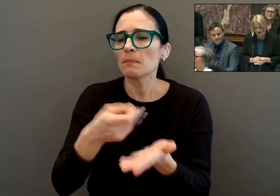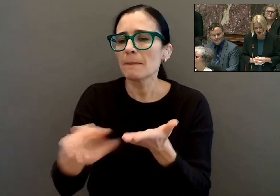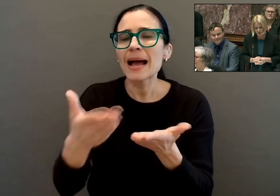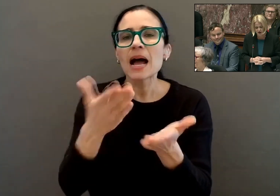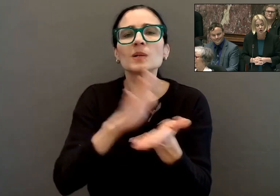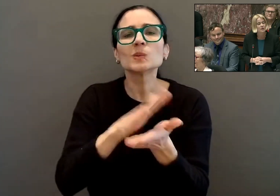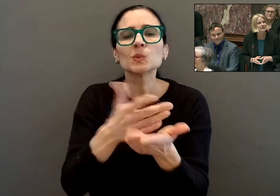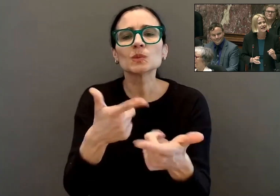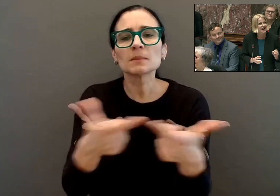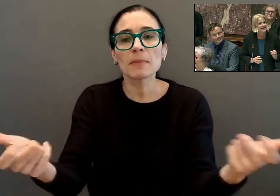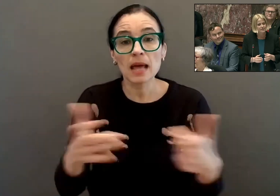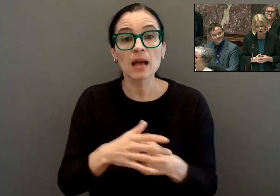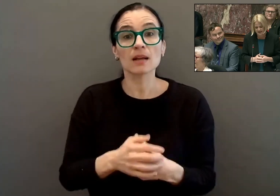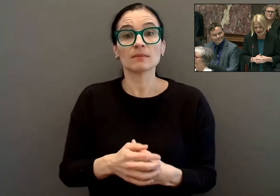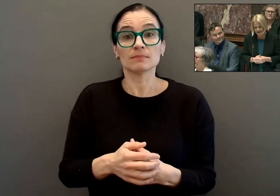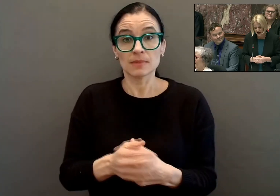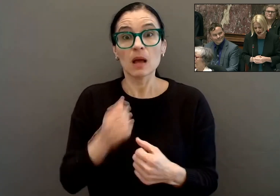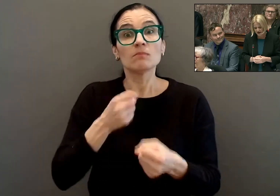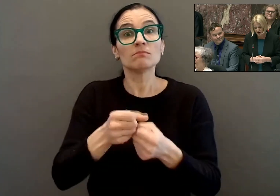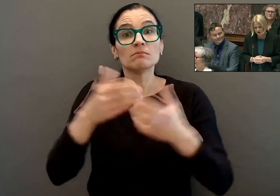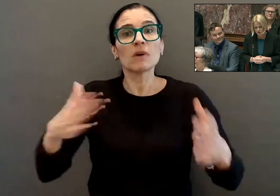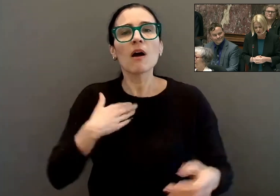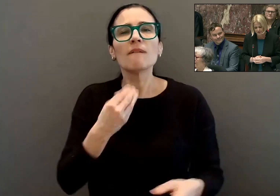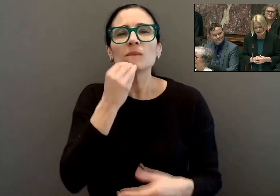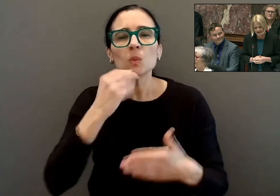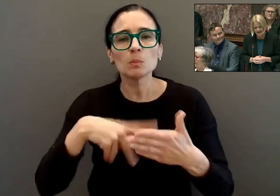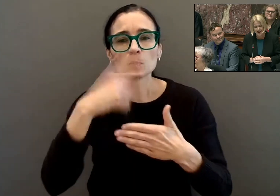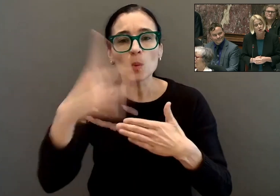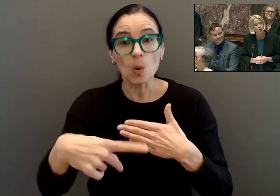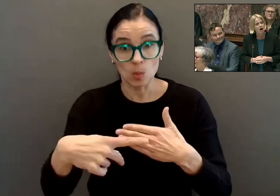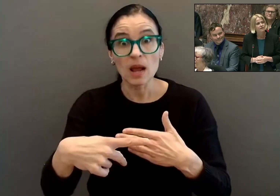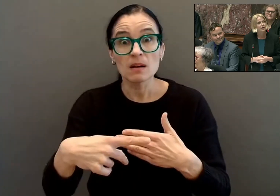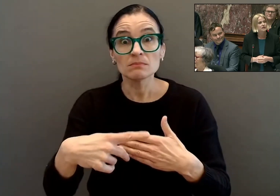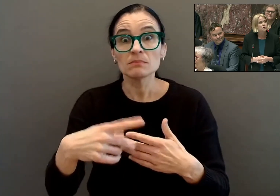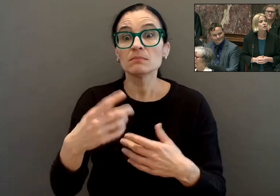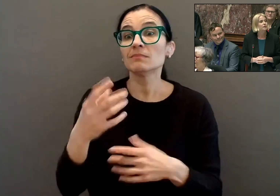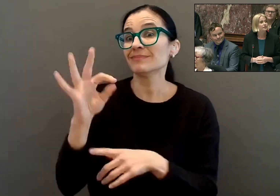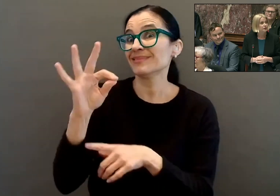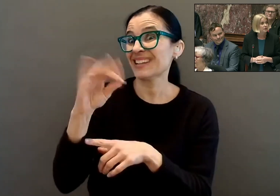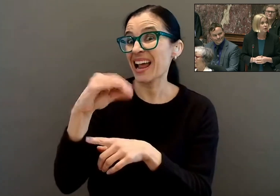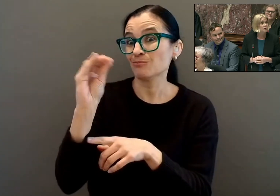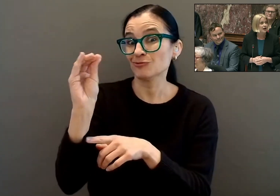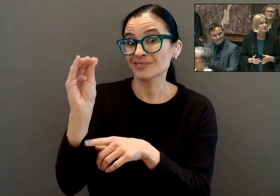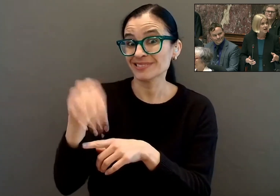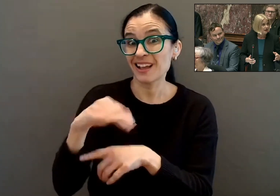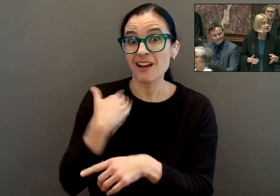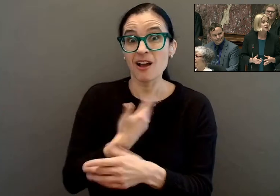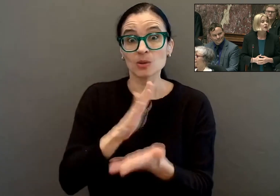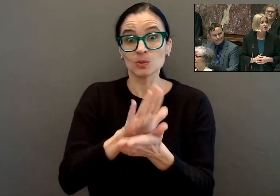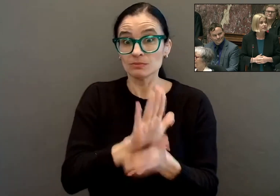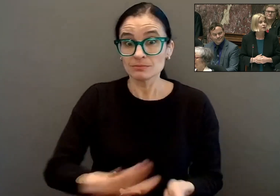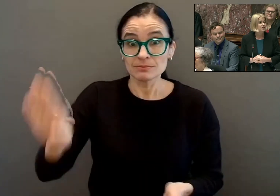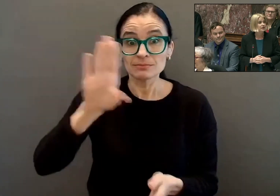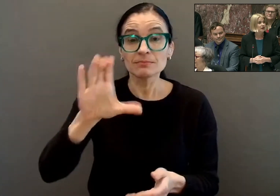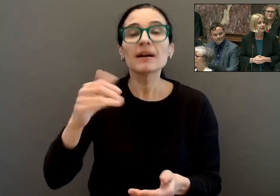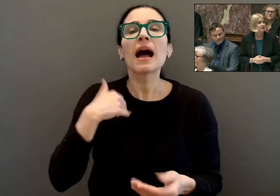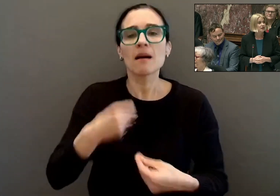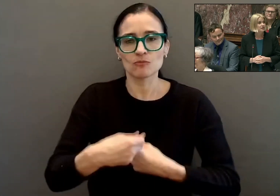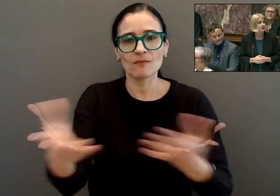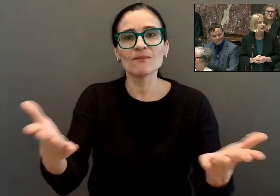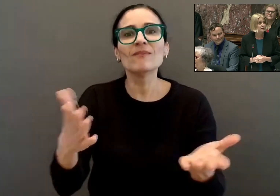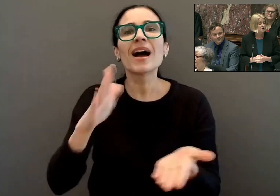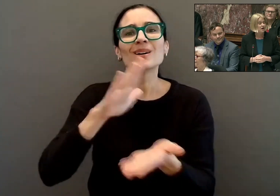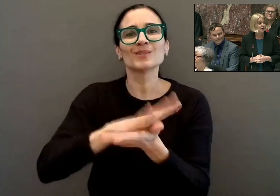Honourable Speaker, with almost 90% of our schools in BC now offering school food programs. That's $214